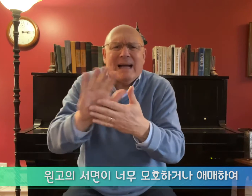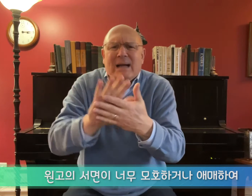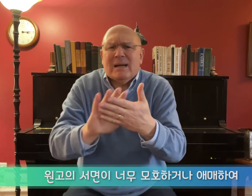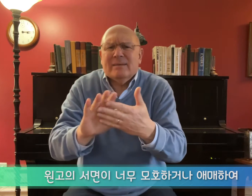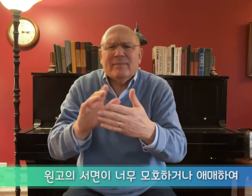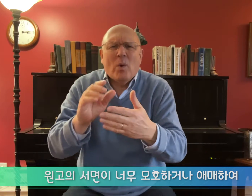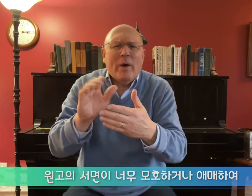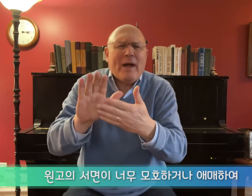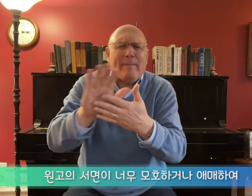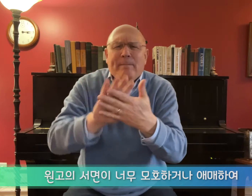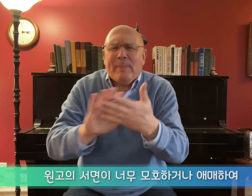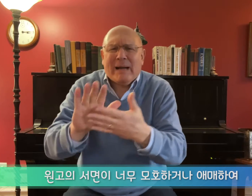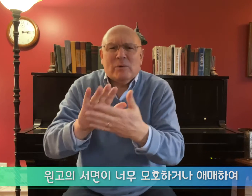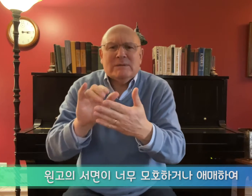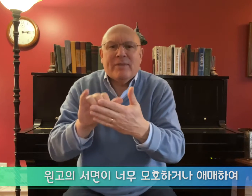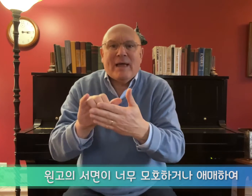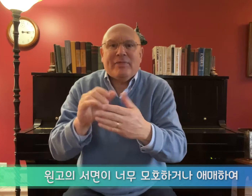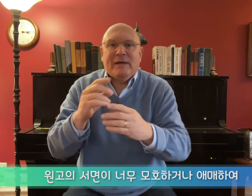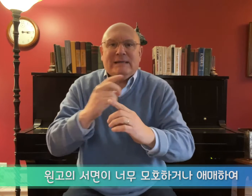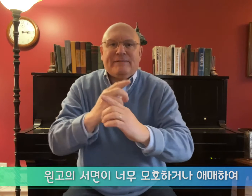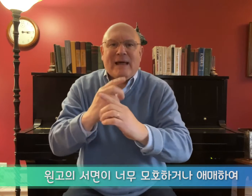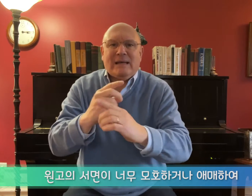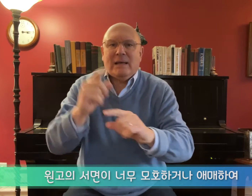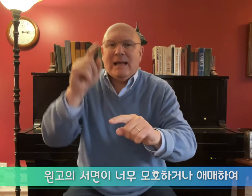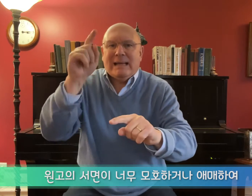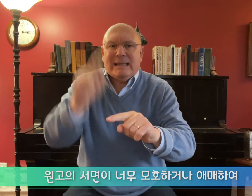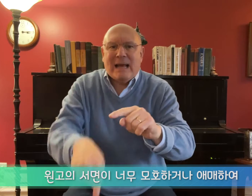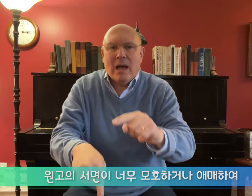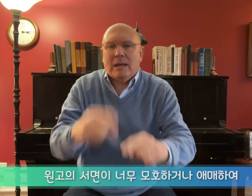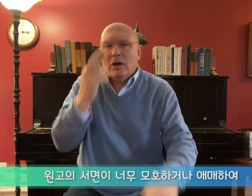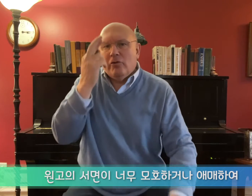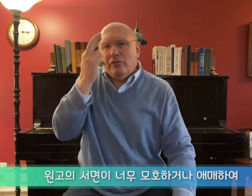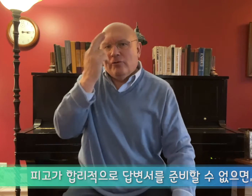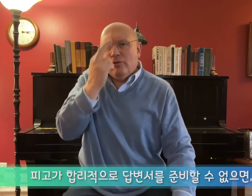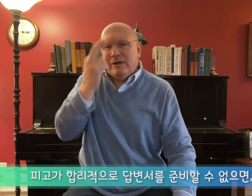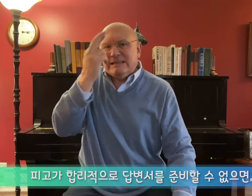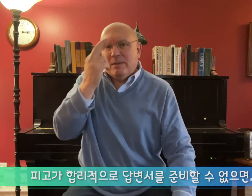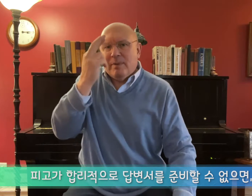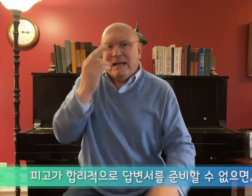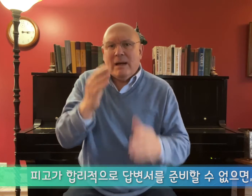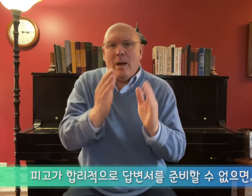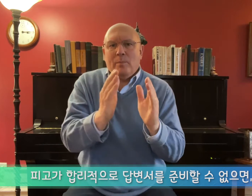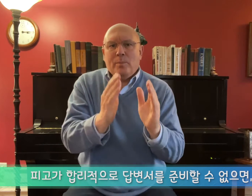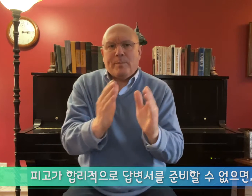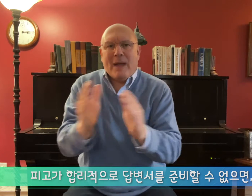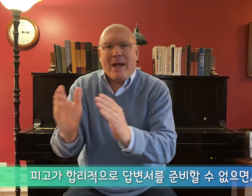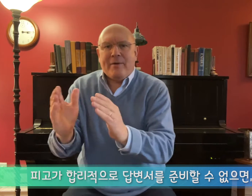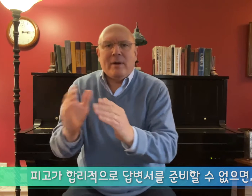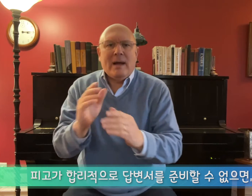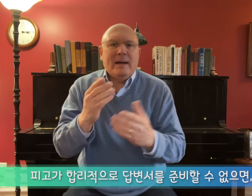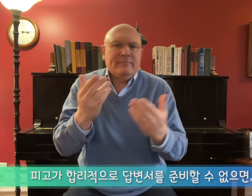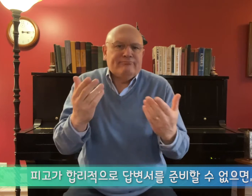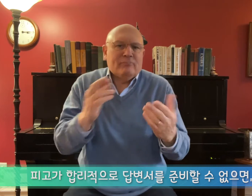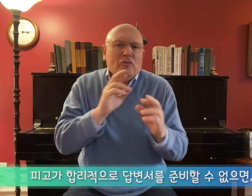If a pleading is so vague or ambiguous that the defendant cannot reasonably prepare a